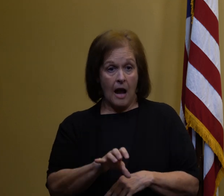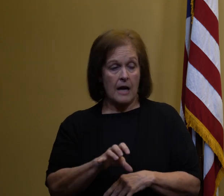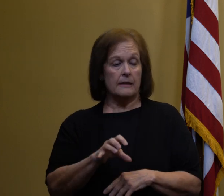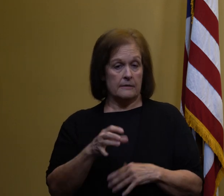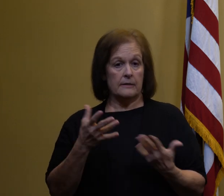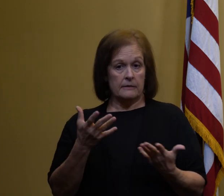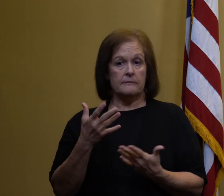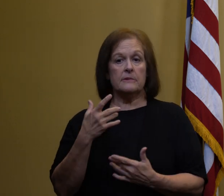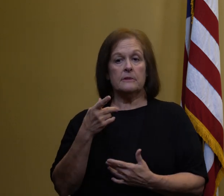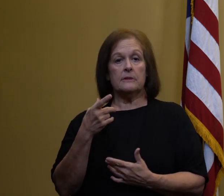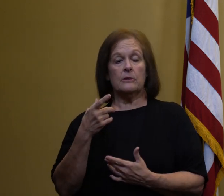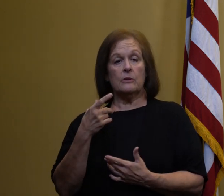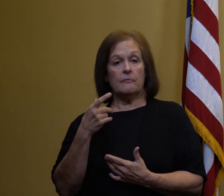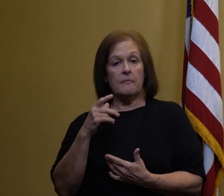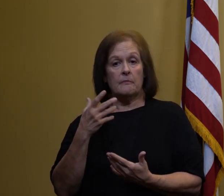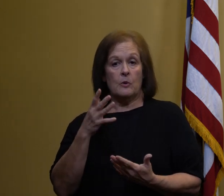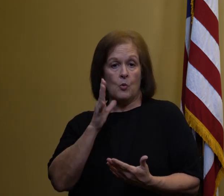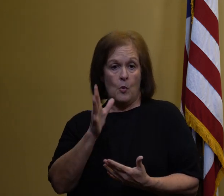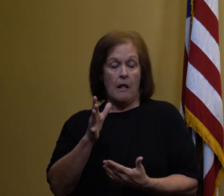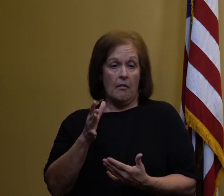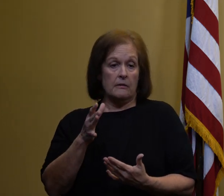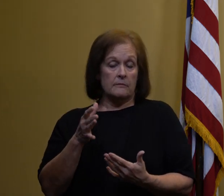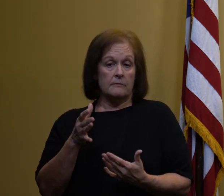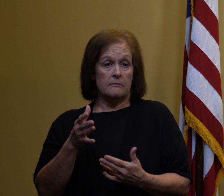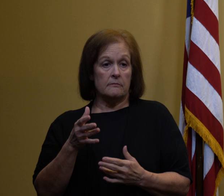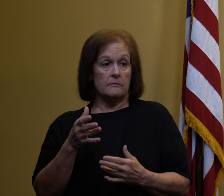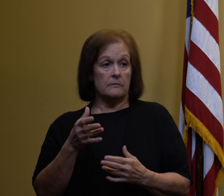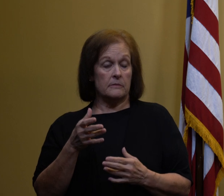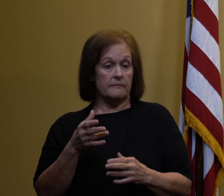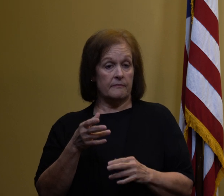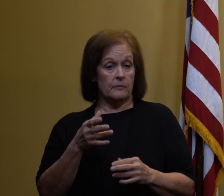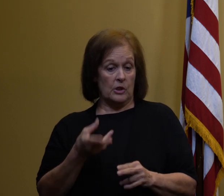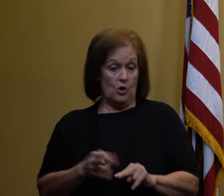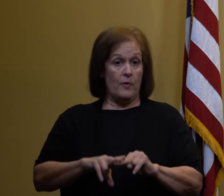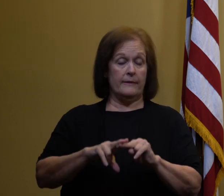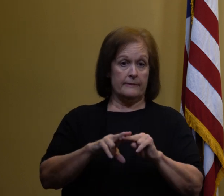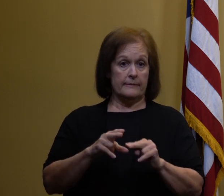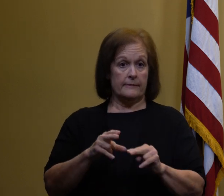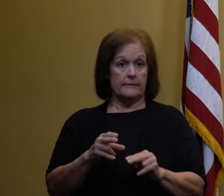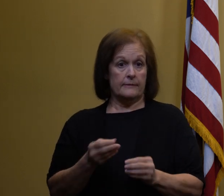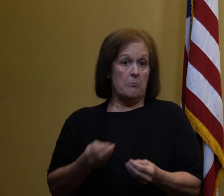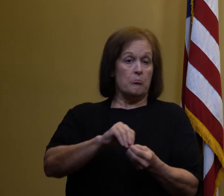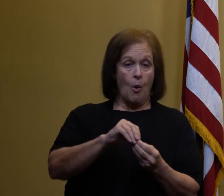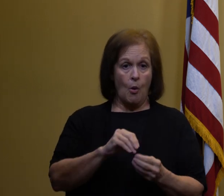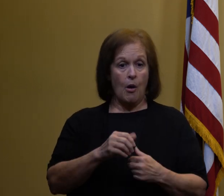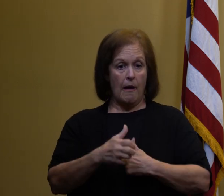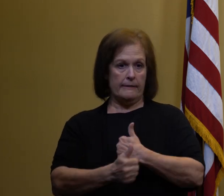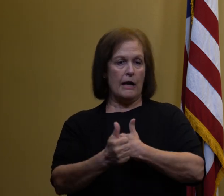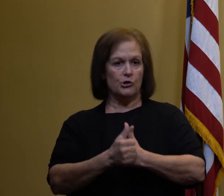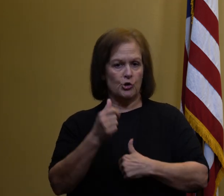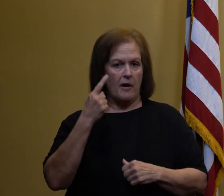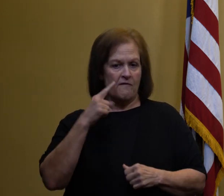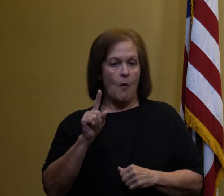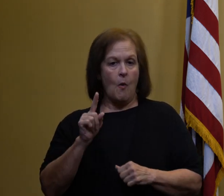as you know and as we've been saying, will likely greatly increase the danger of injury or death to our public, to